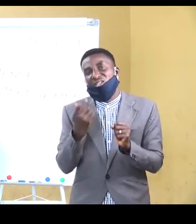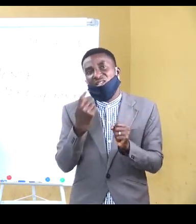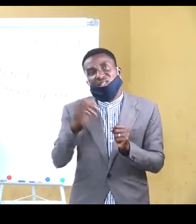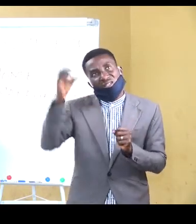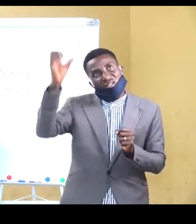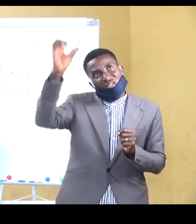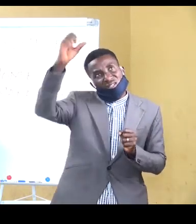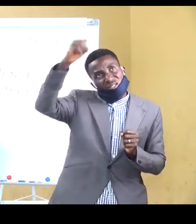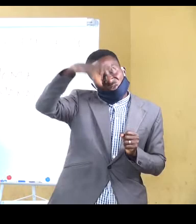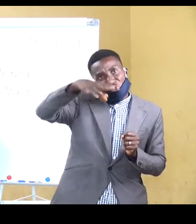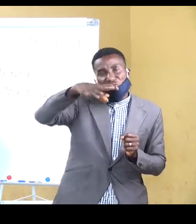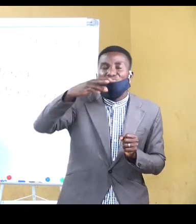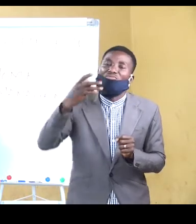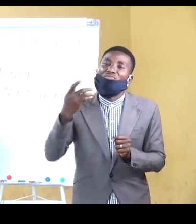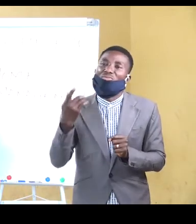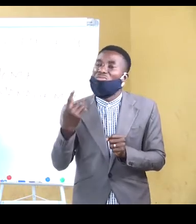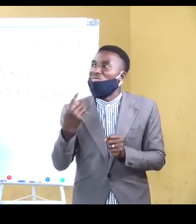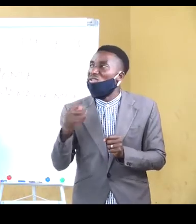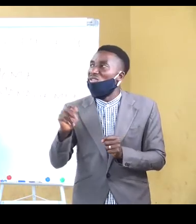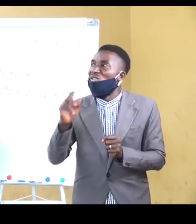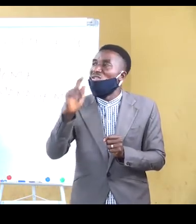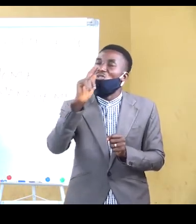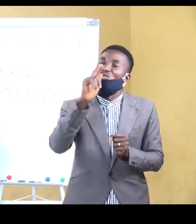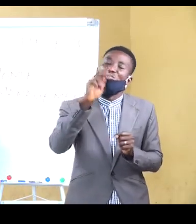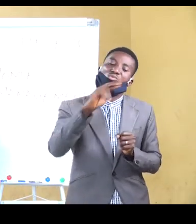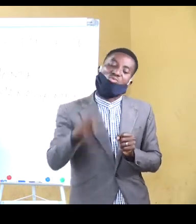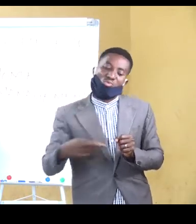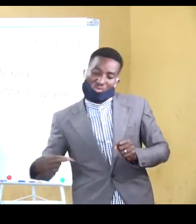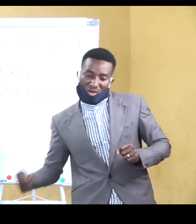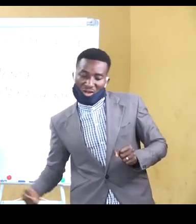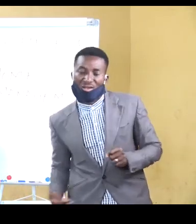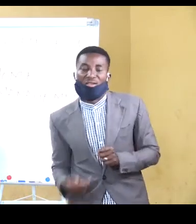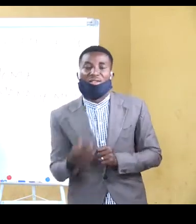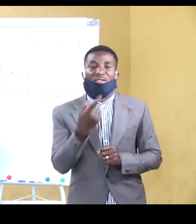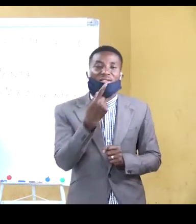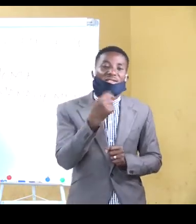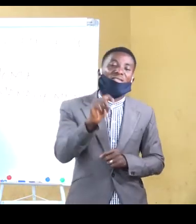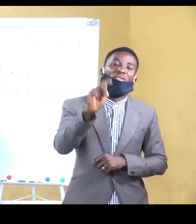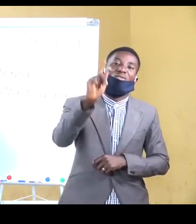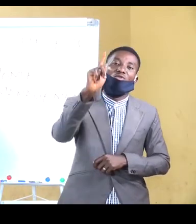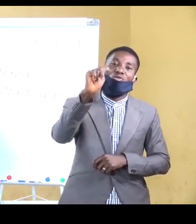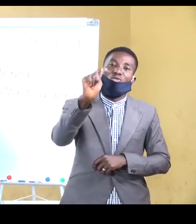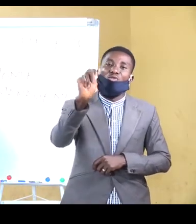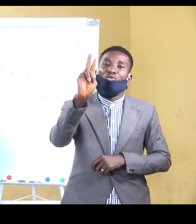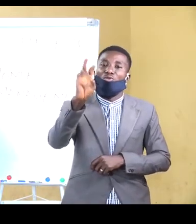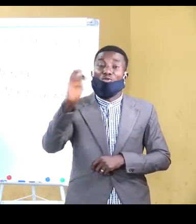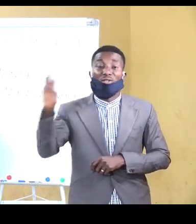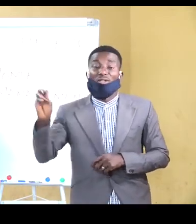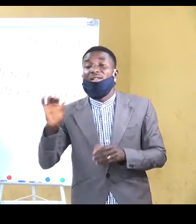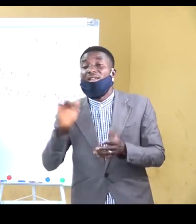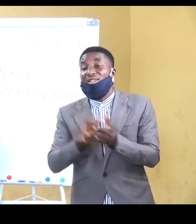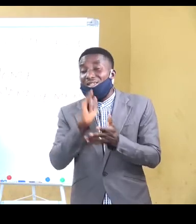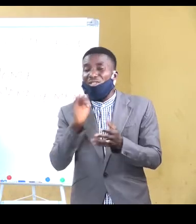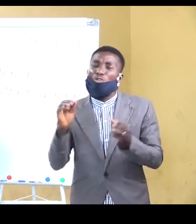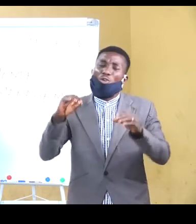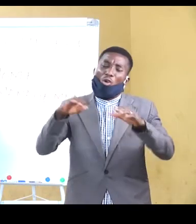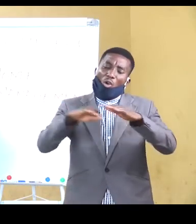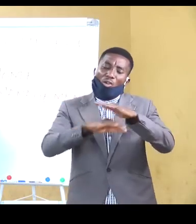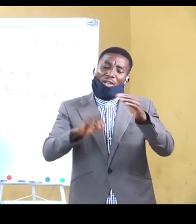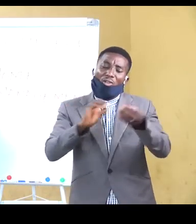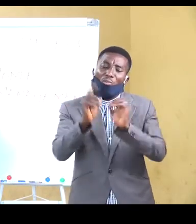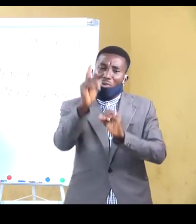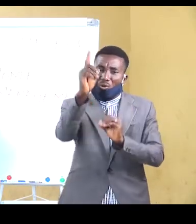the spray drying, and then the roller drying. That is under number 1 types of